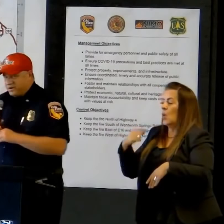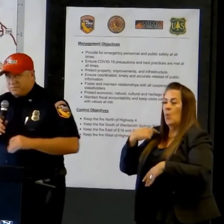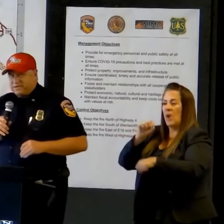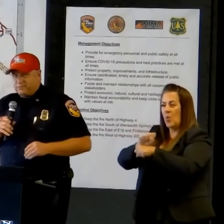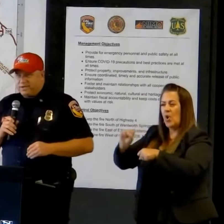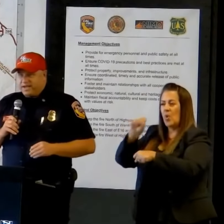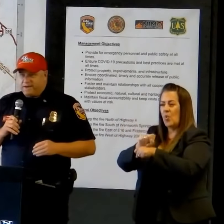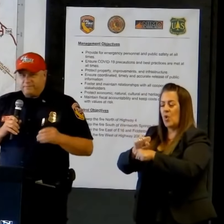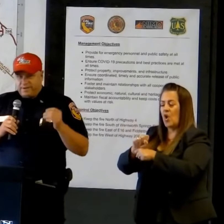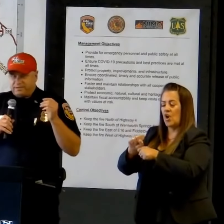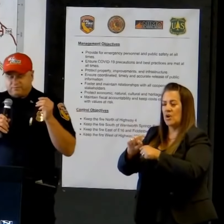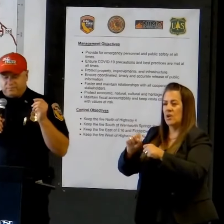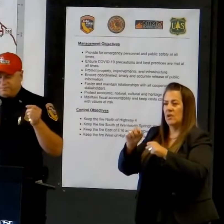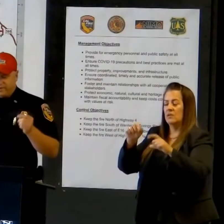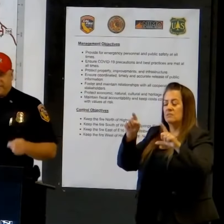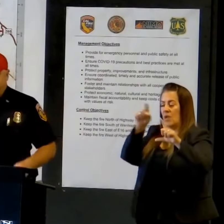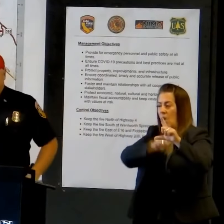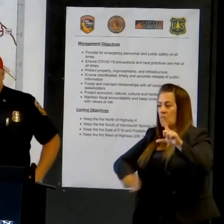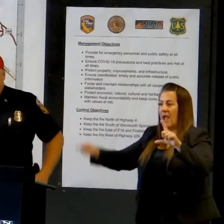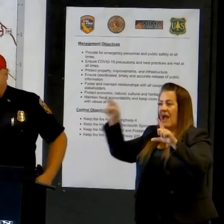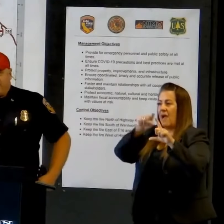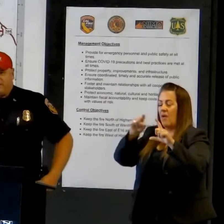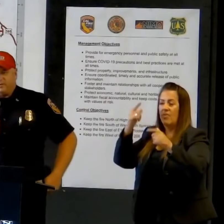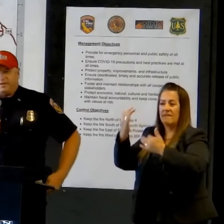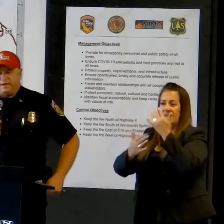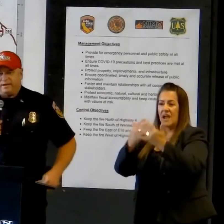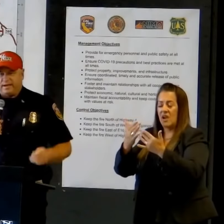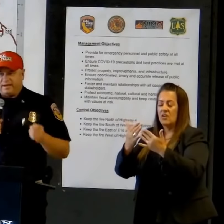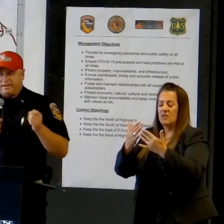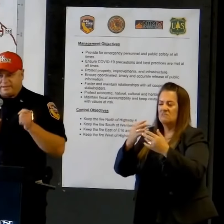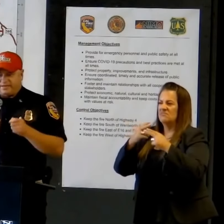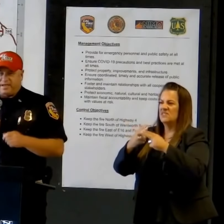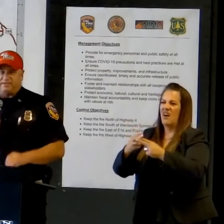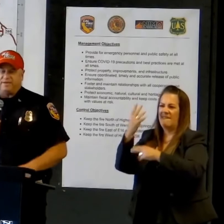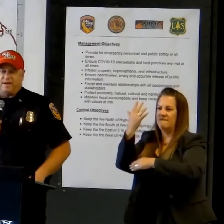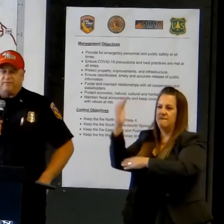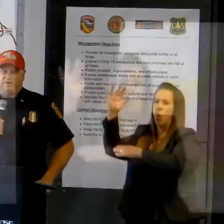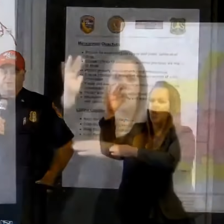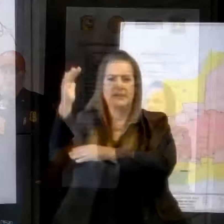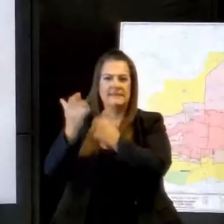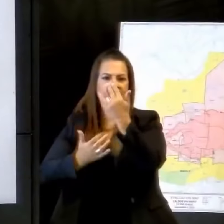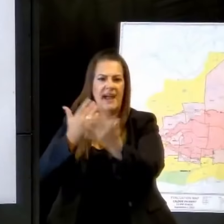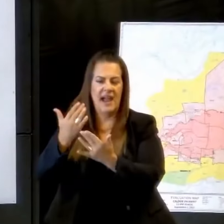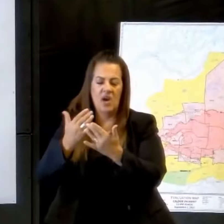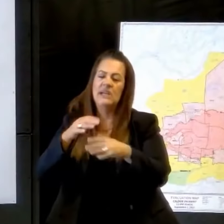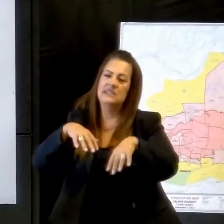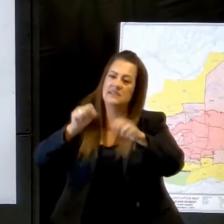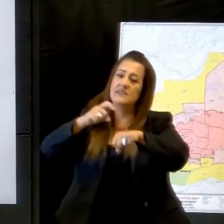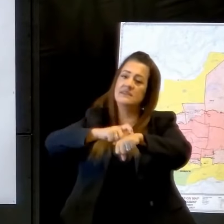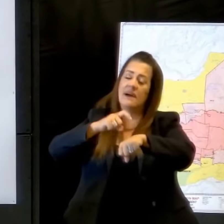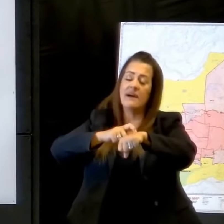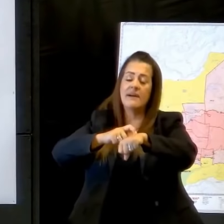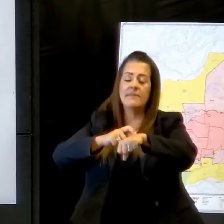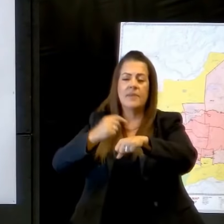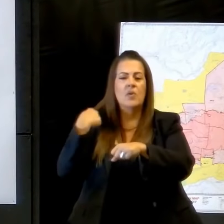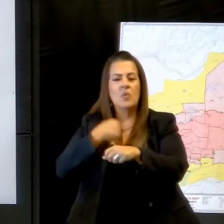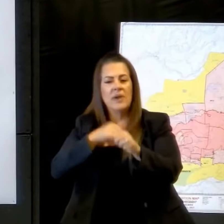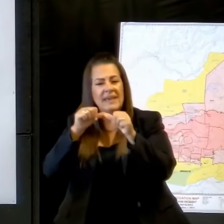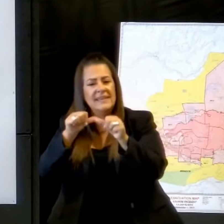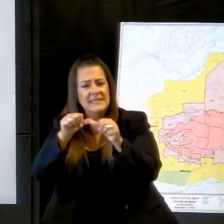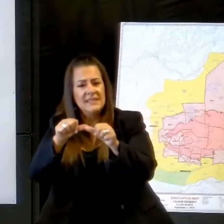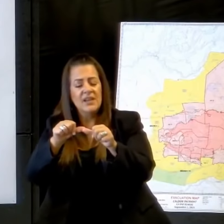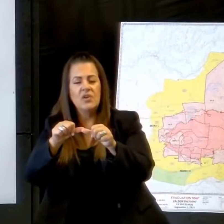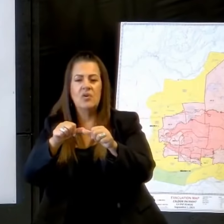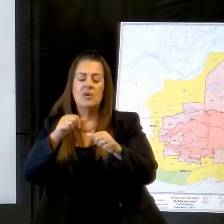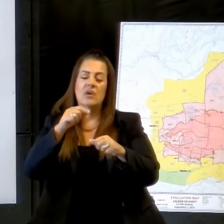around this fire as best that we can. It's a big timber fire, to be honest with you, and it's going to take some time for us to do that. We continue,